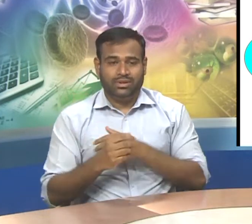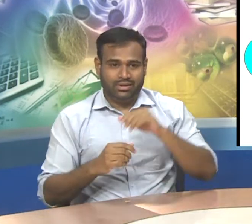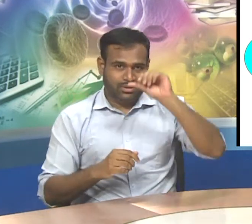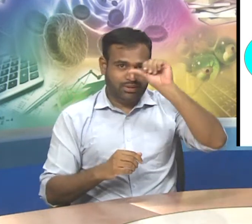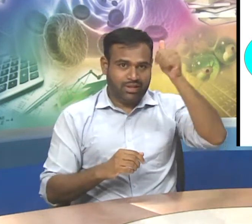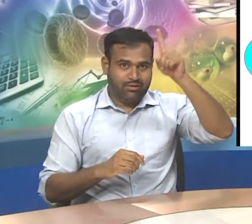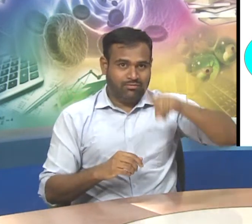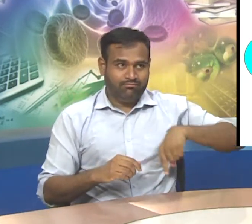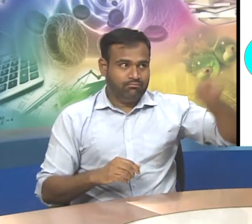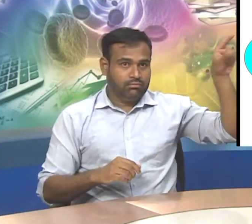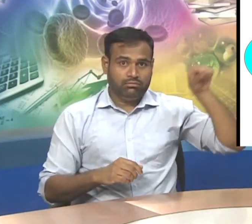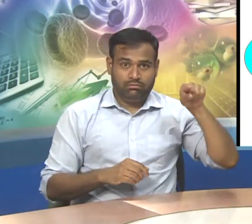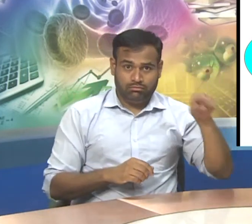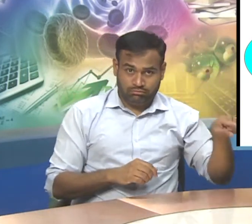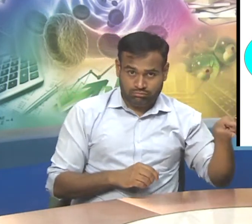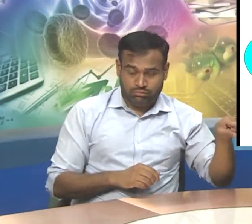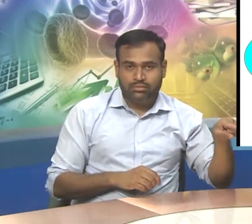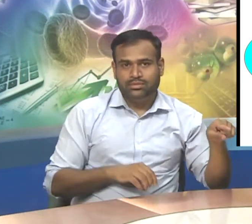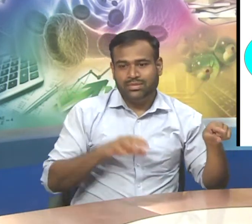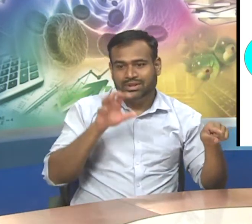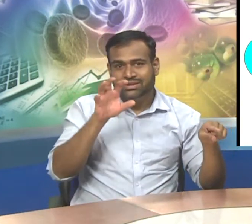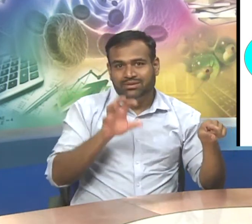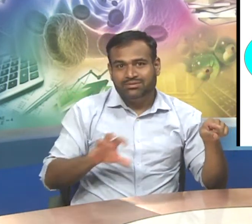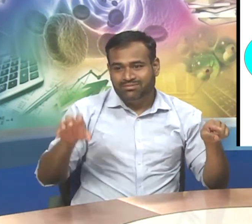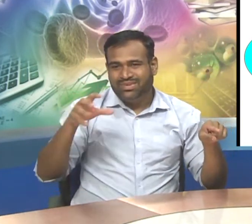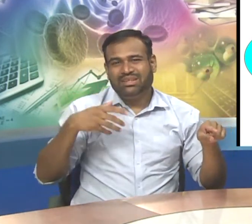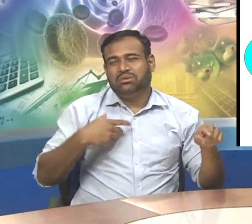Now let us talk about the powers of the governor.